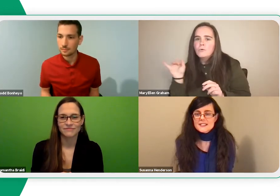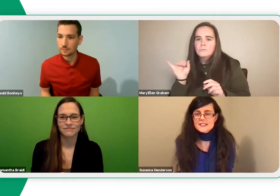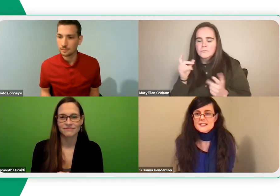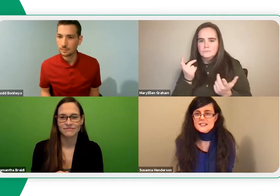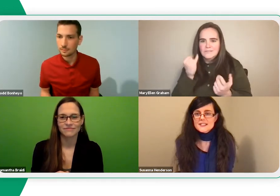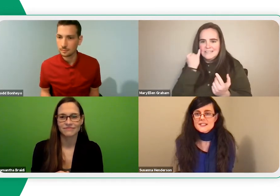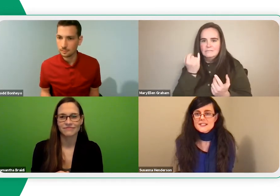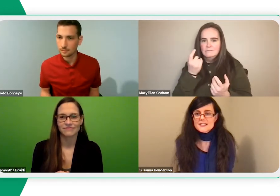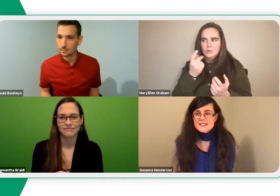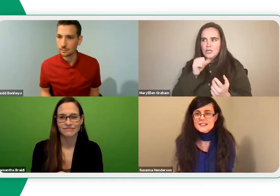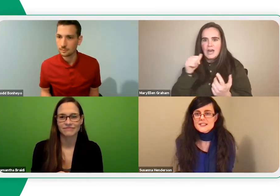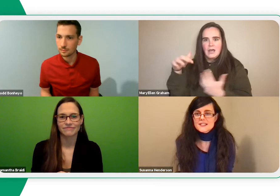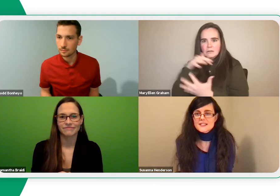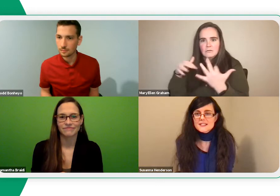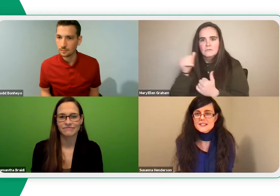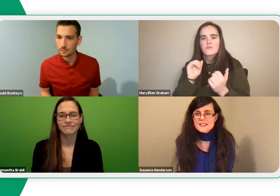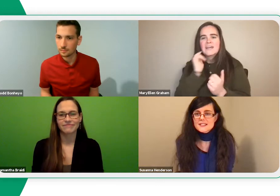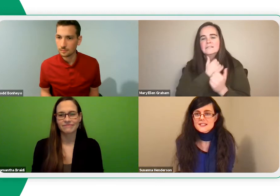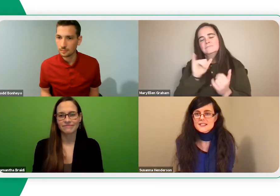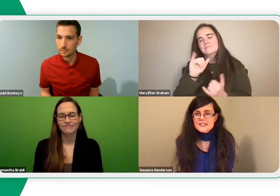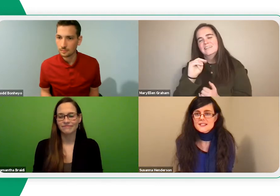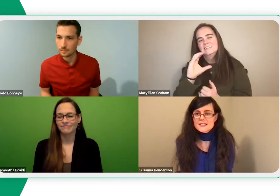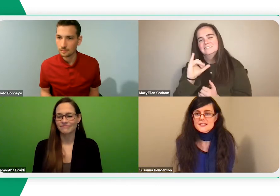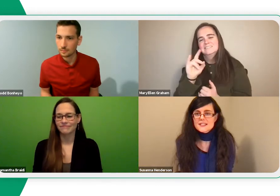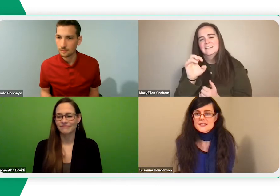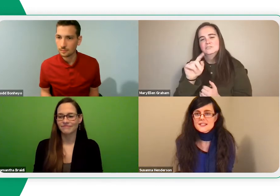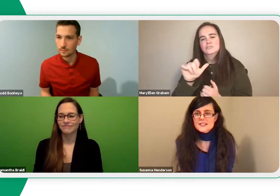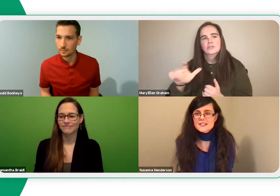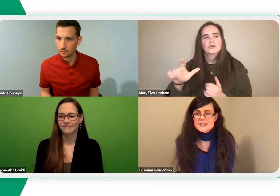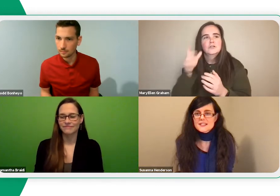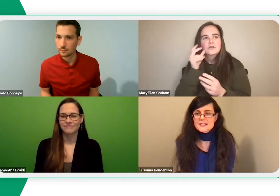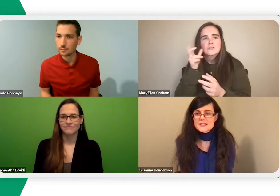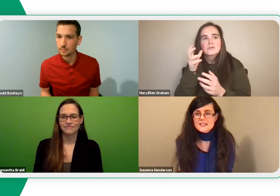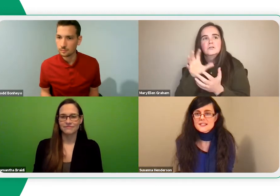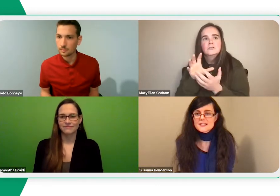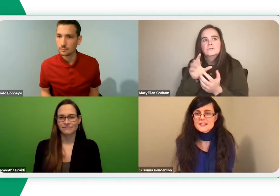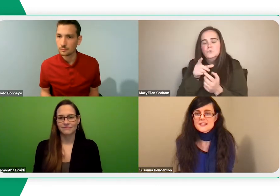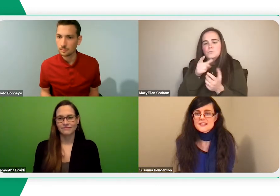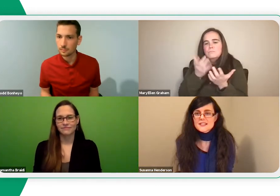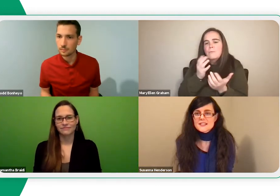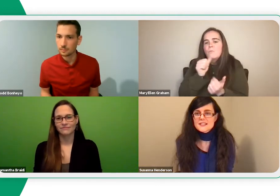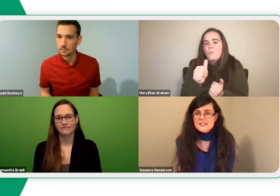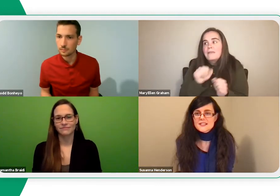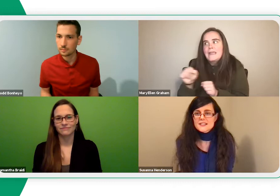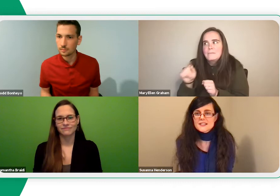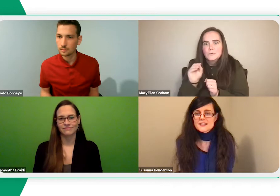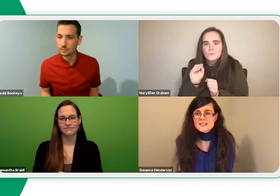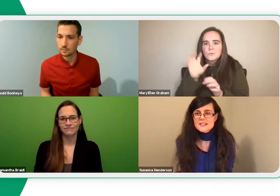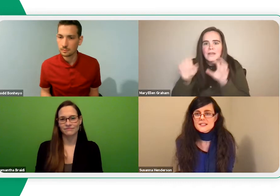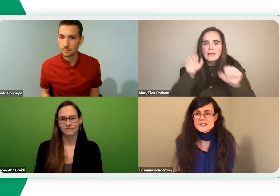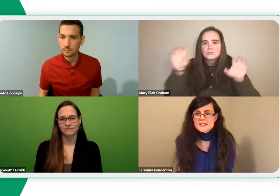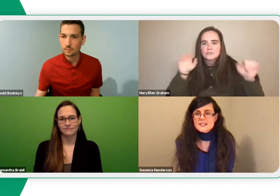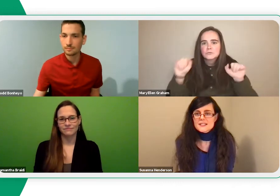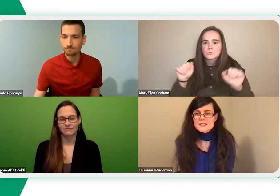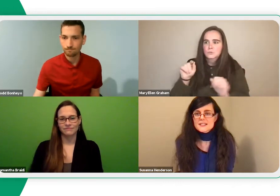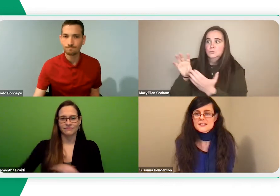car, but maybe I hear a conversation out somewhere and people talk about that subject. And you can